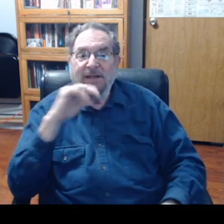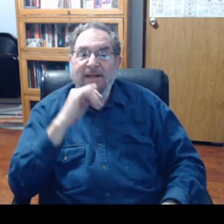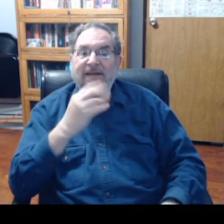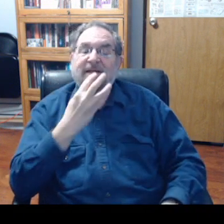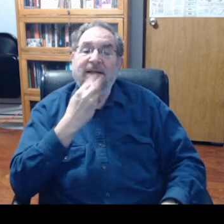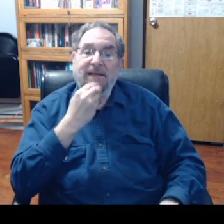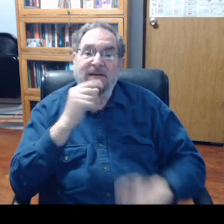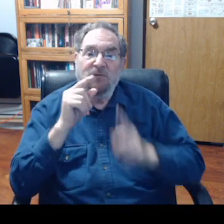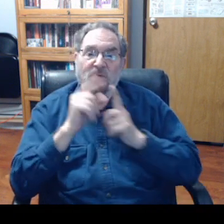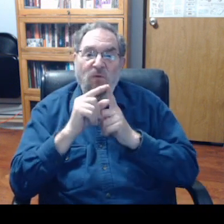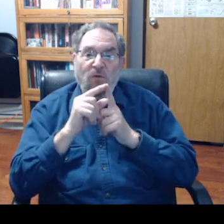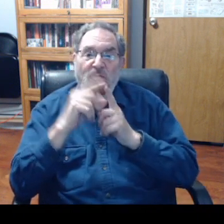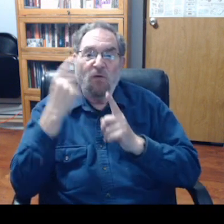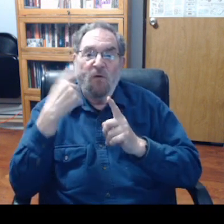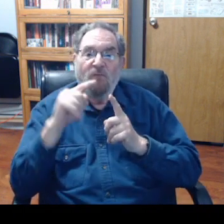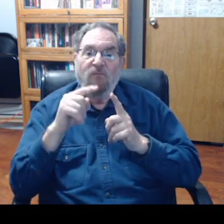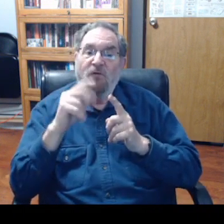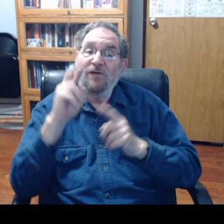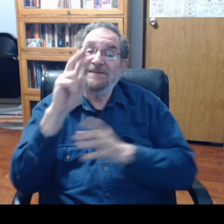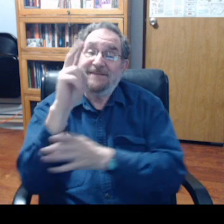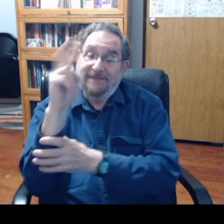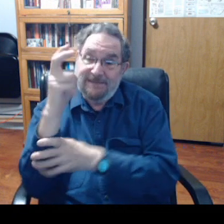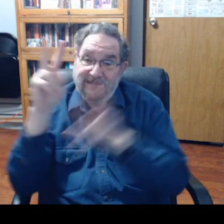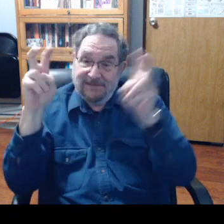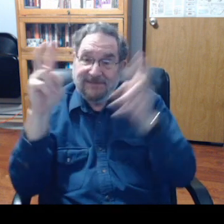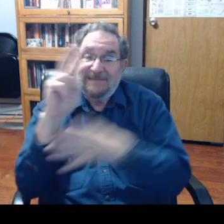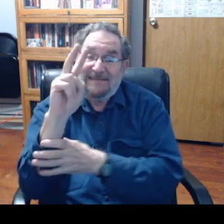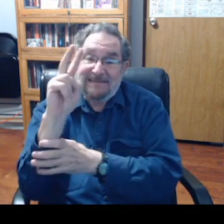Nisuin is the Hebrew word for the